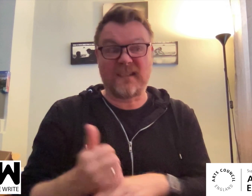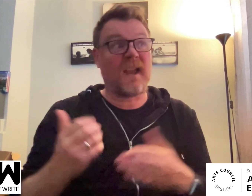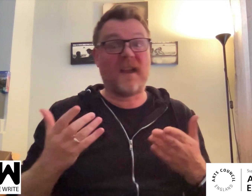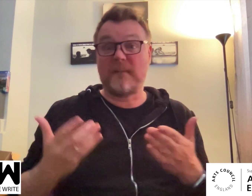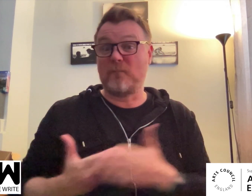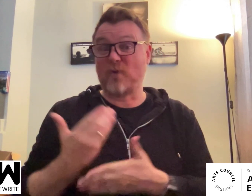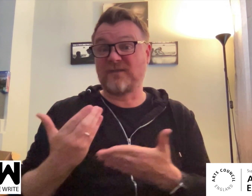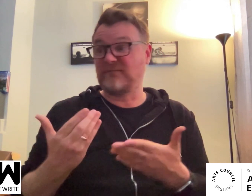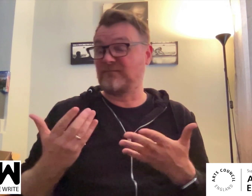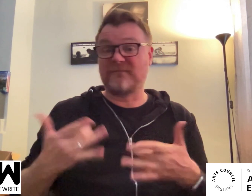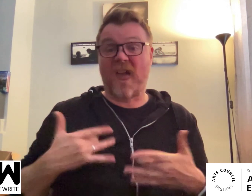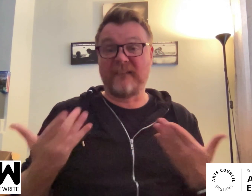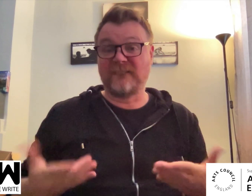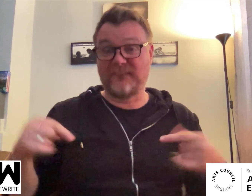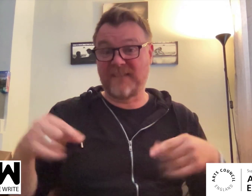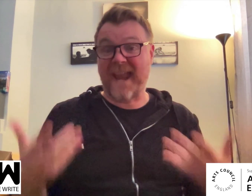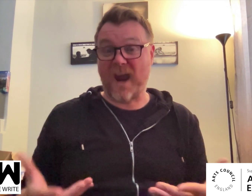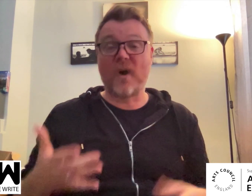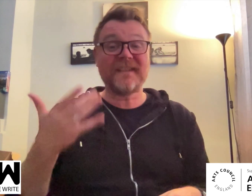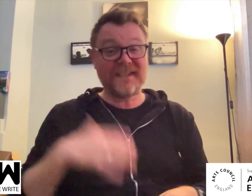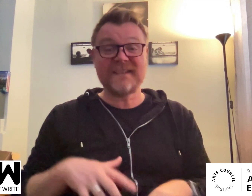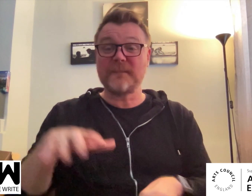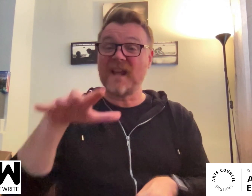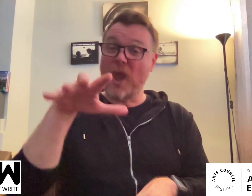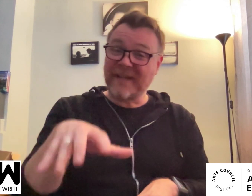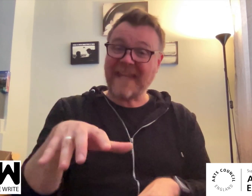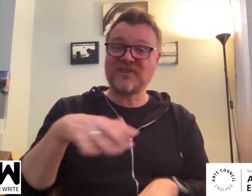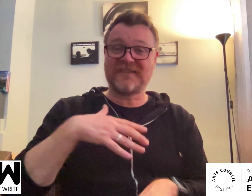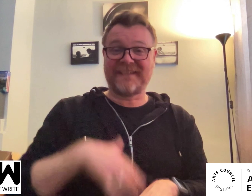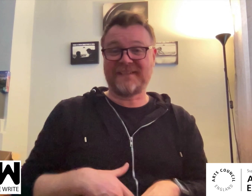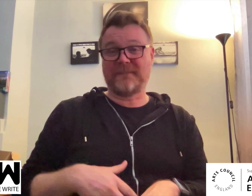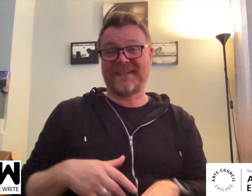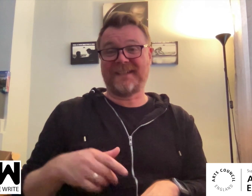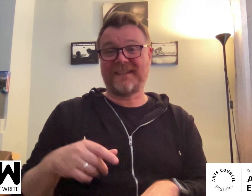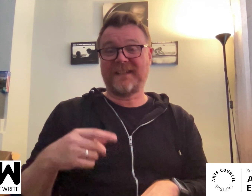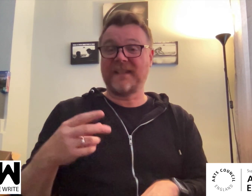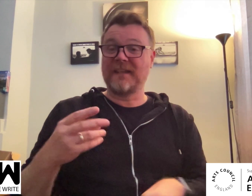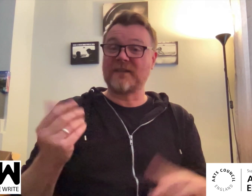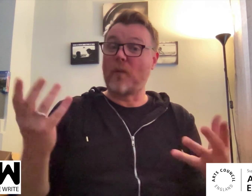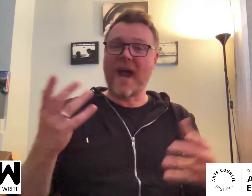actually it needs to be set in modern day. It needs to be a location that's easily filmable,